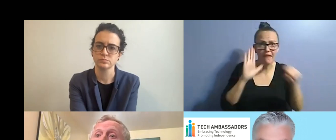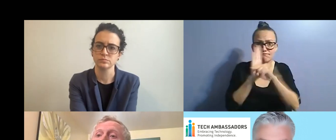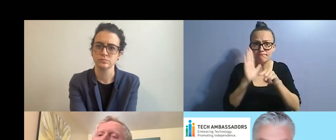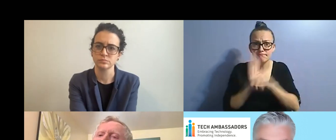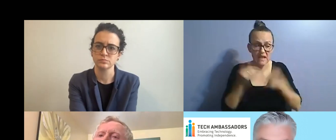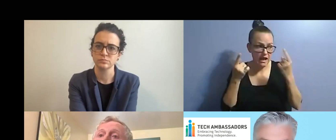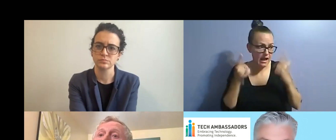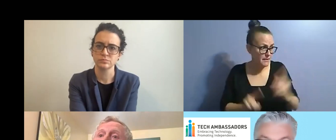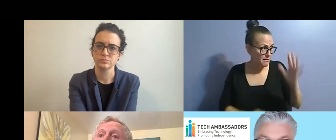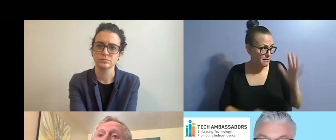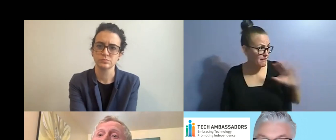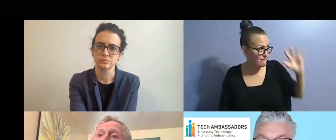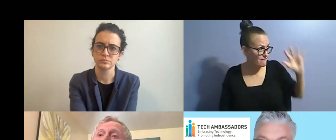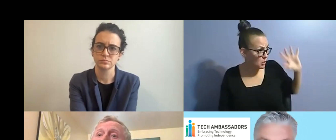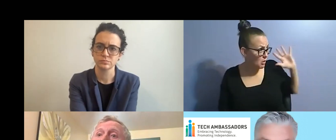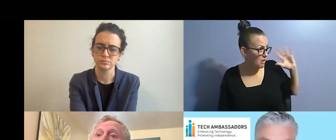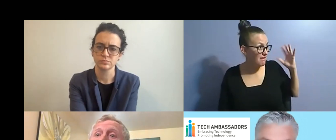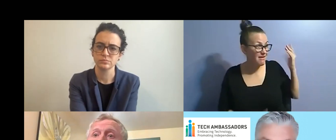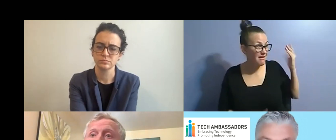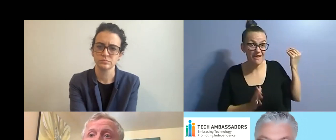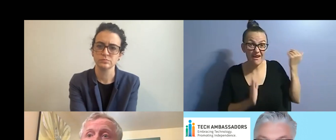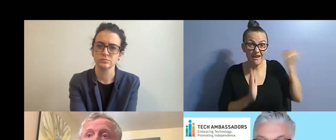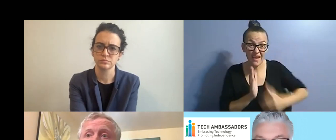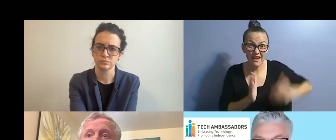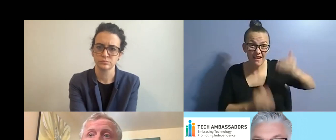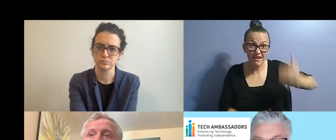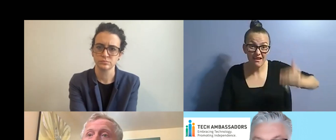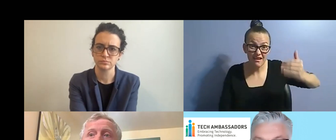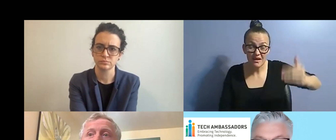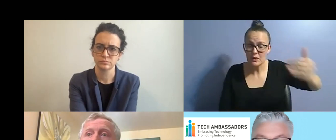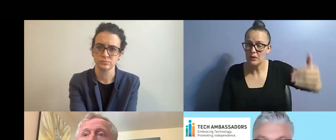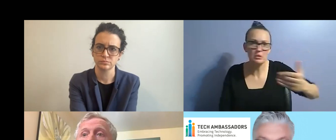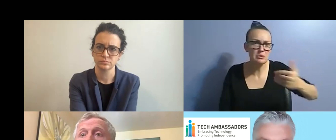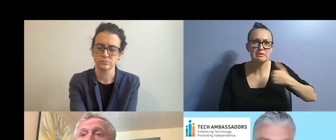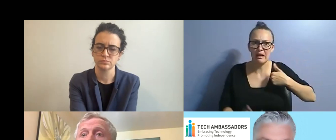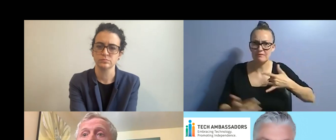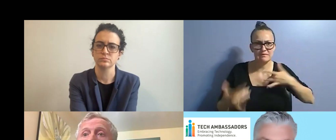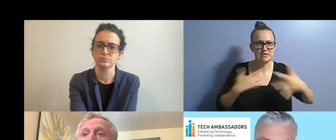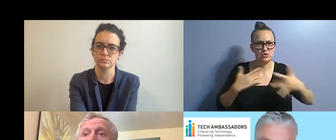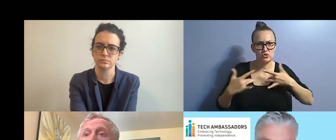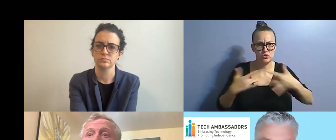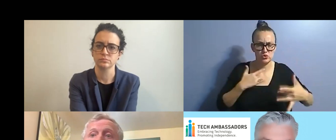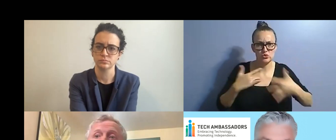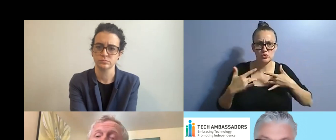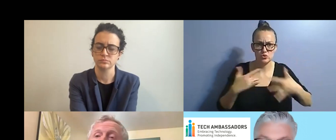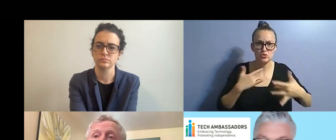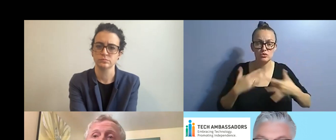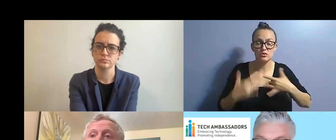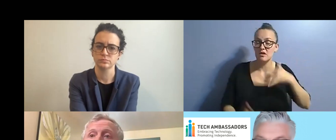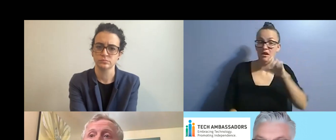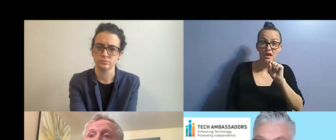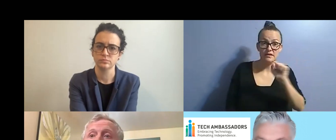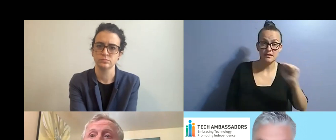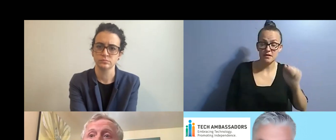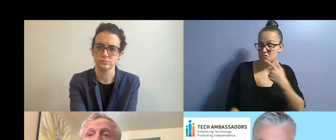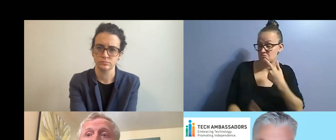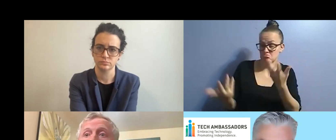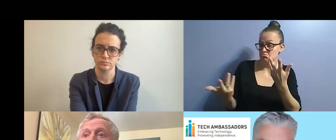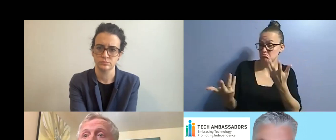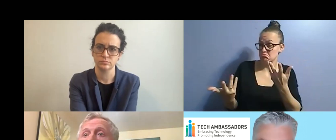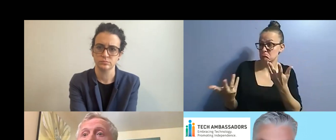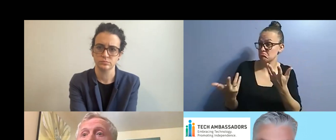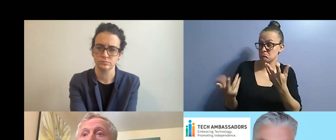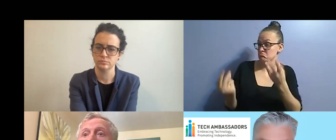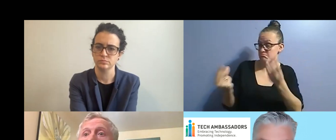past, I'm scared that it's going to happen to me in the future. And it was easy. My SSA just immediately